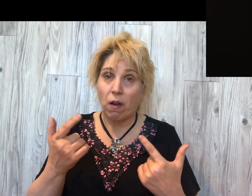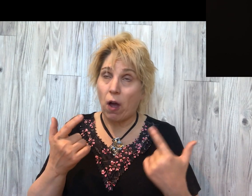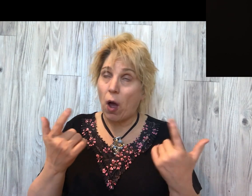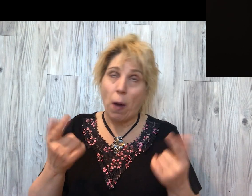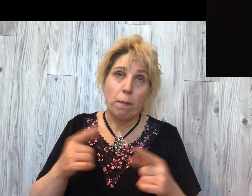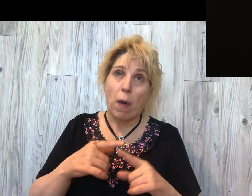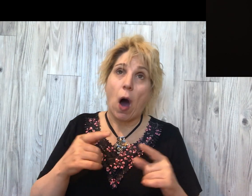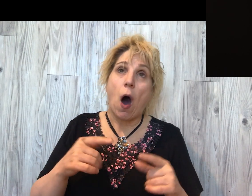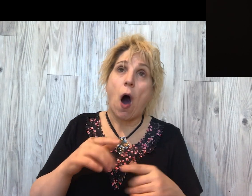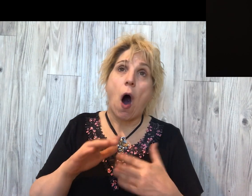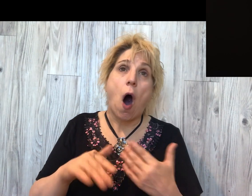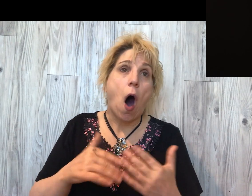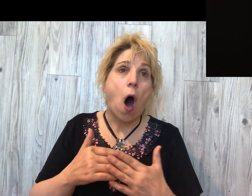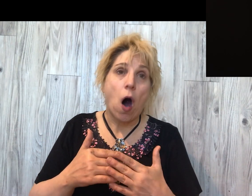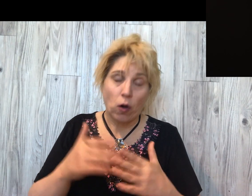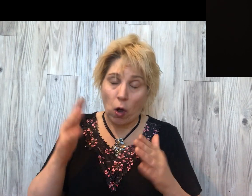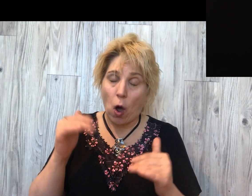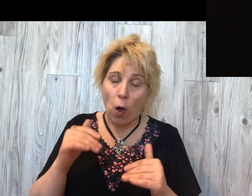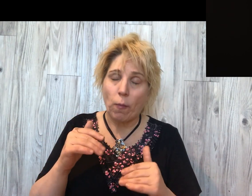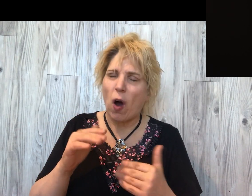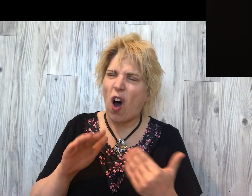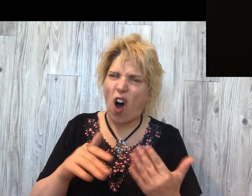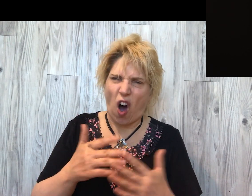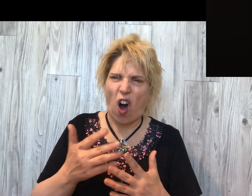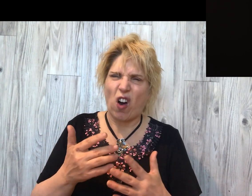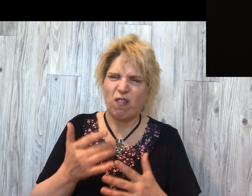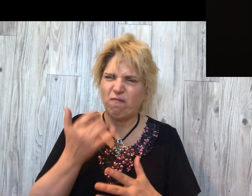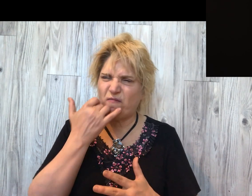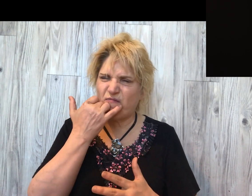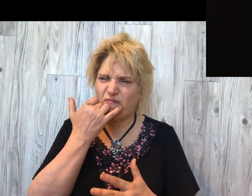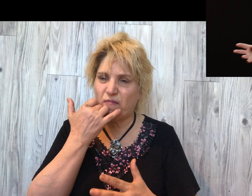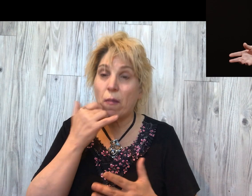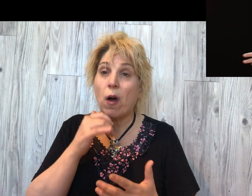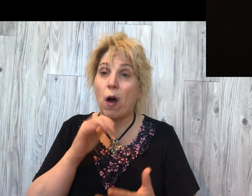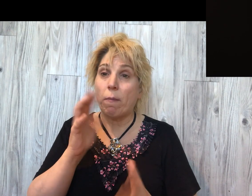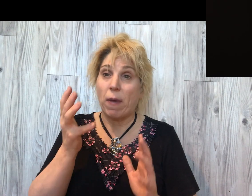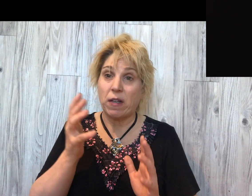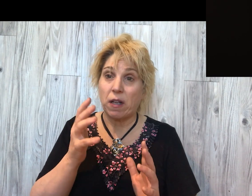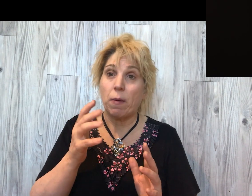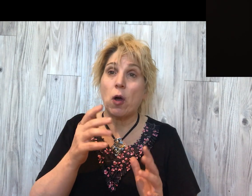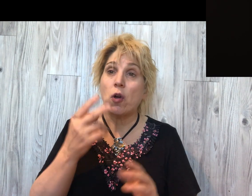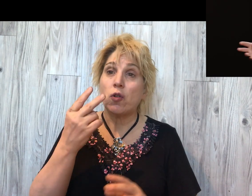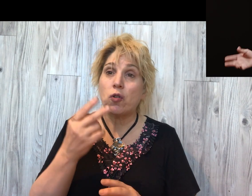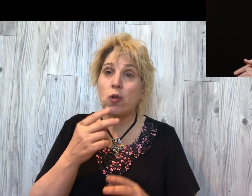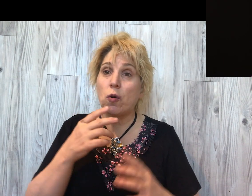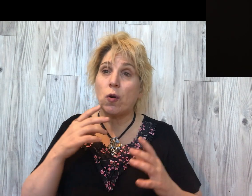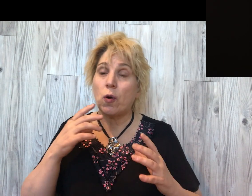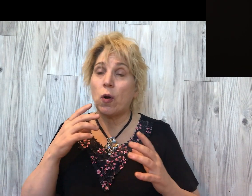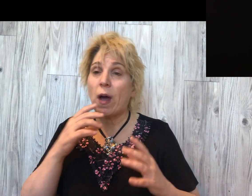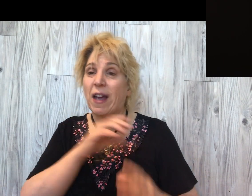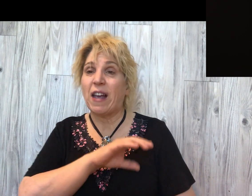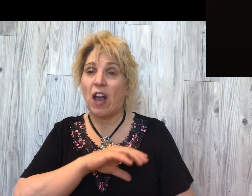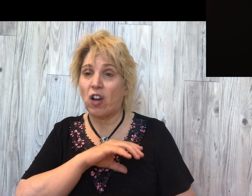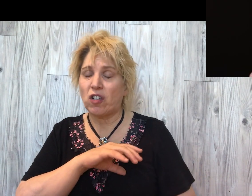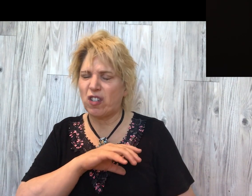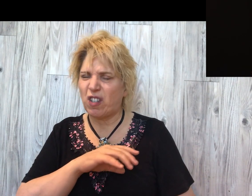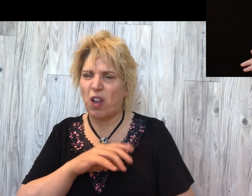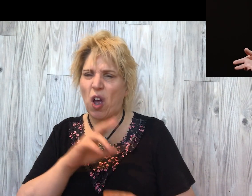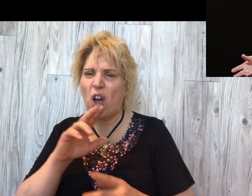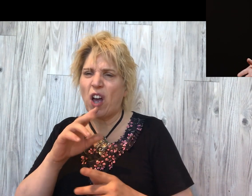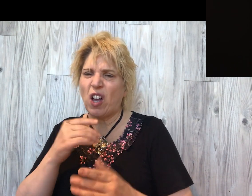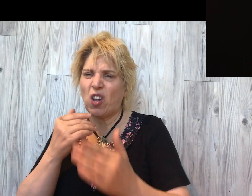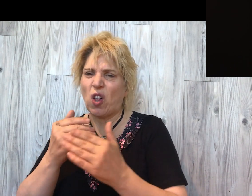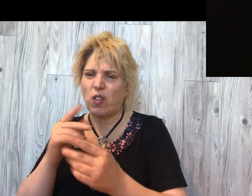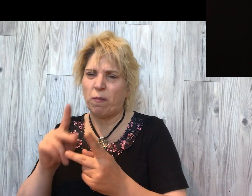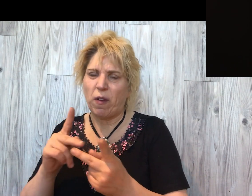it is also a story of hope for those who know they've messed up. Because of the two characters in this story, one was nearly perfect, the other admitted that